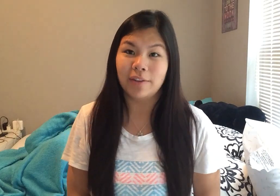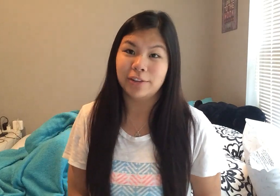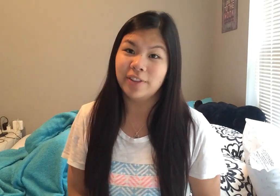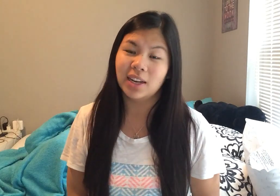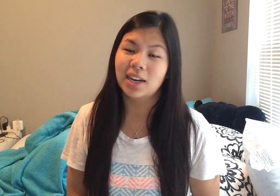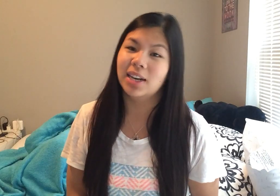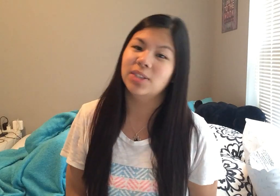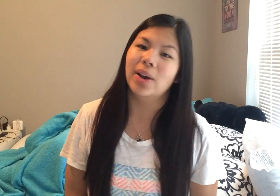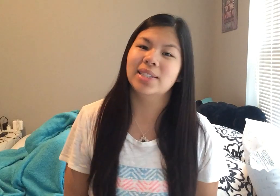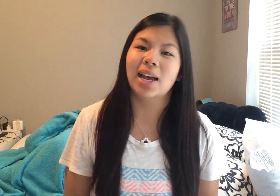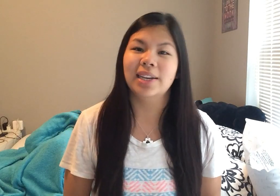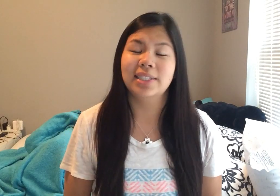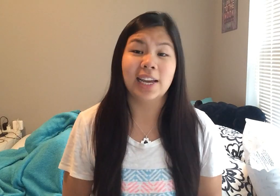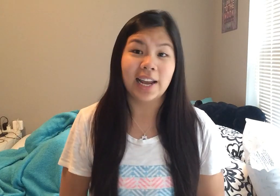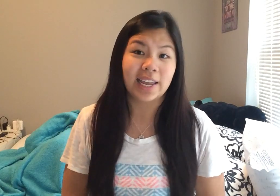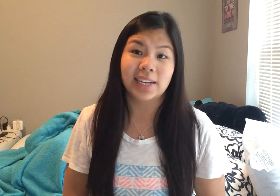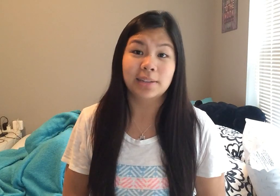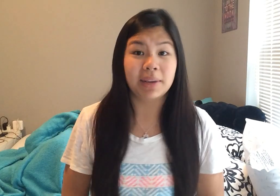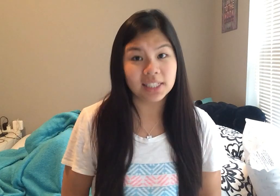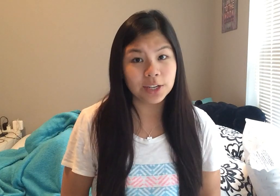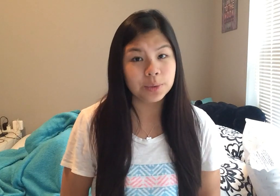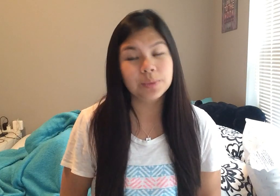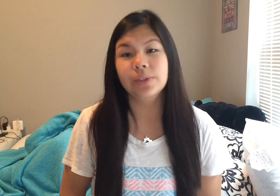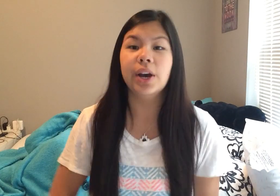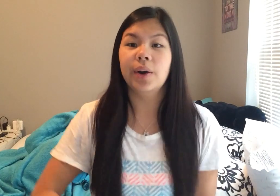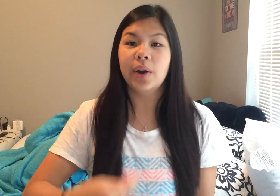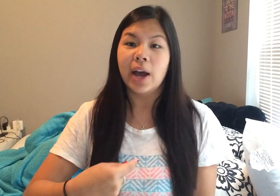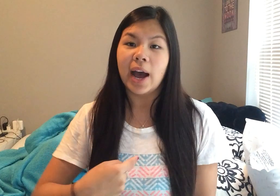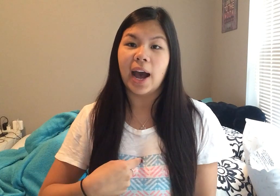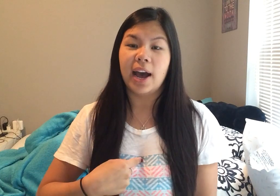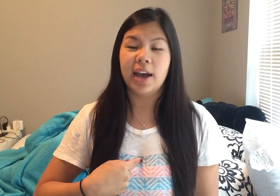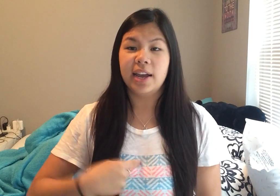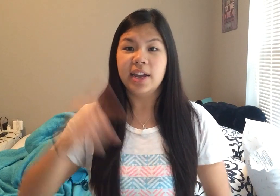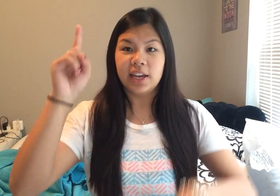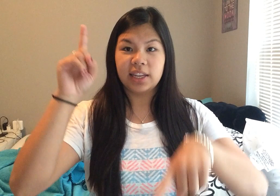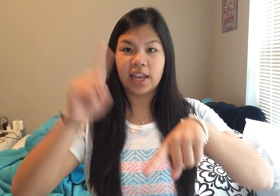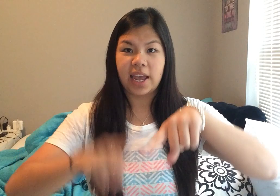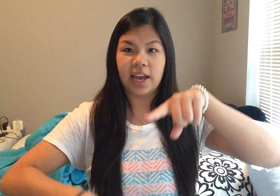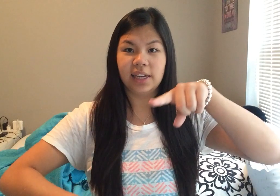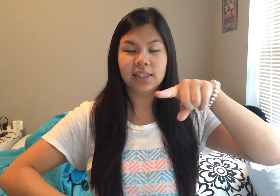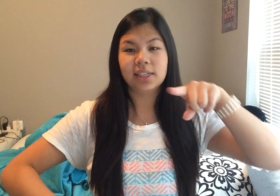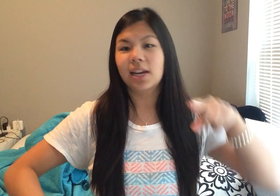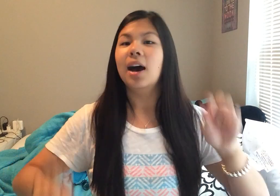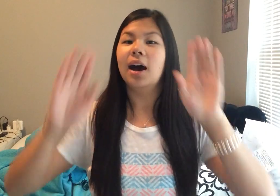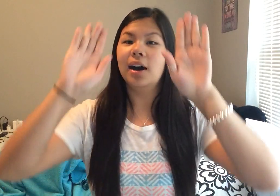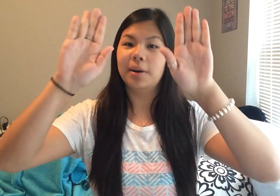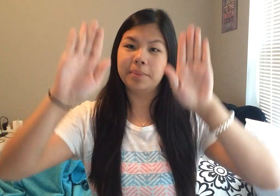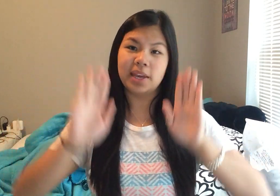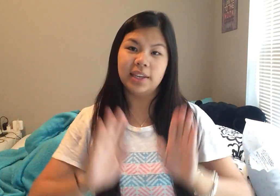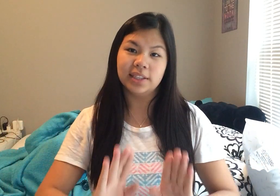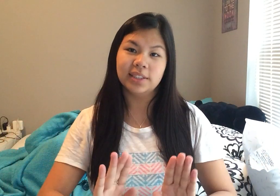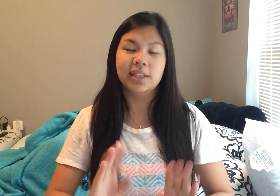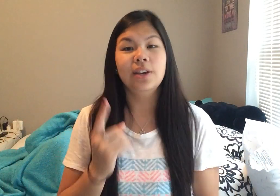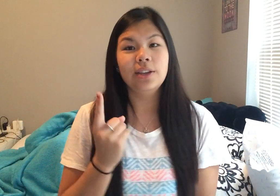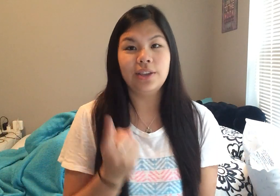off your feet, and so I signed and I can't amaze you. So I can't amaze